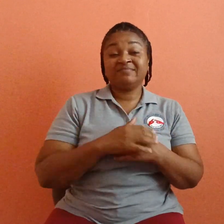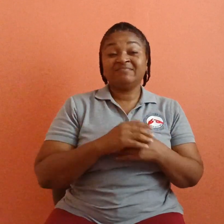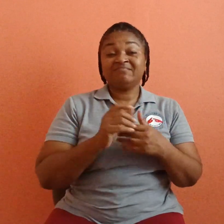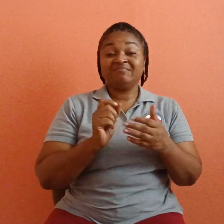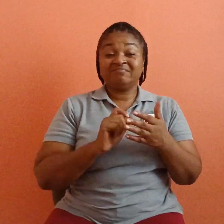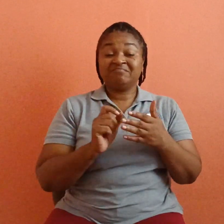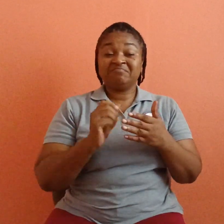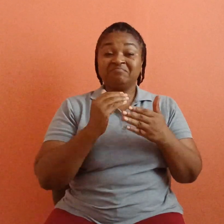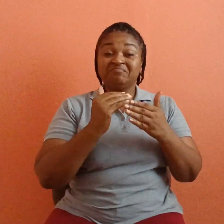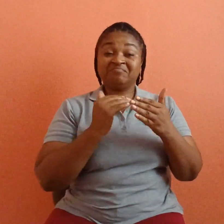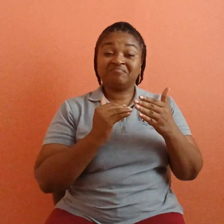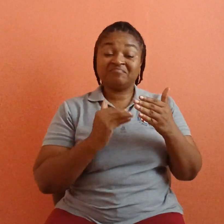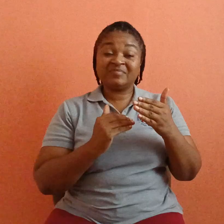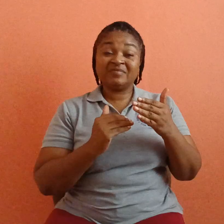with a passion for,